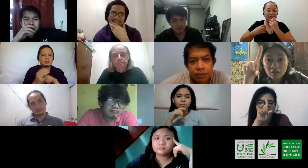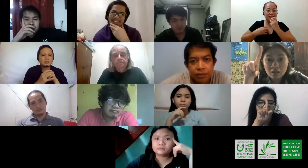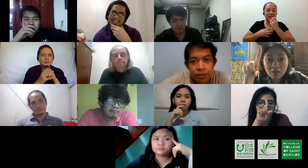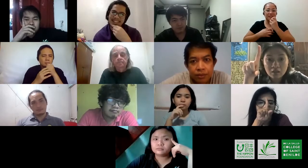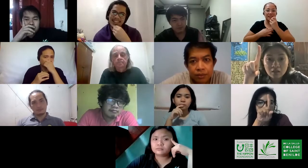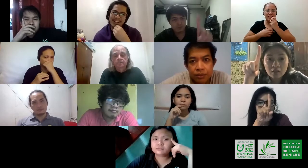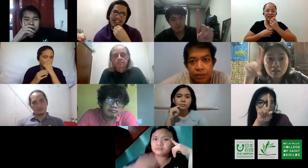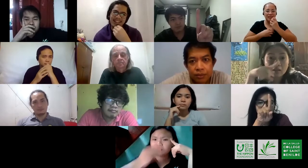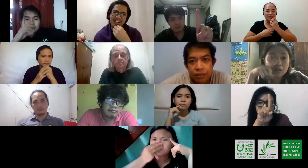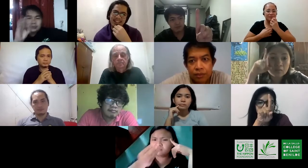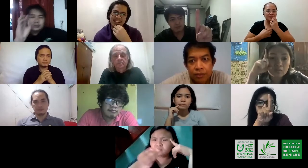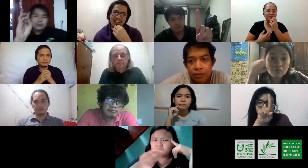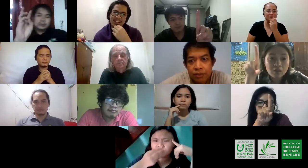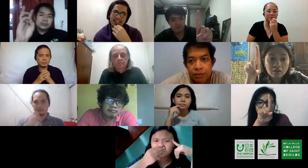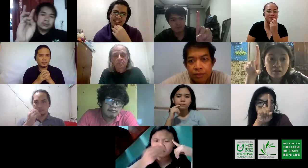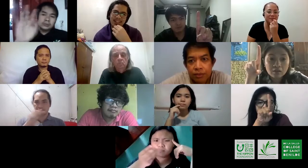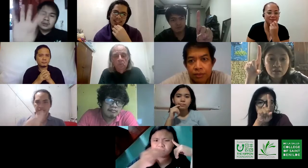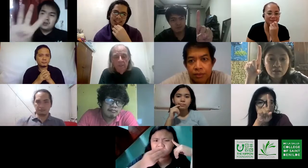Shak is saying D.